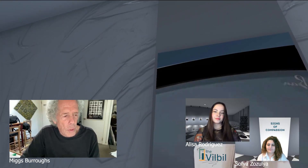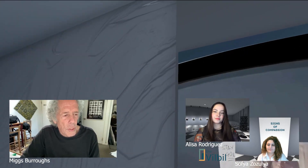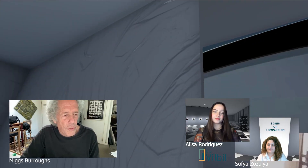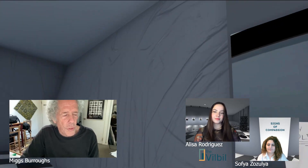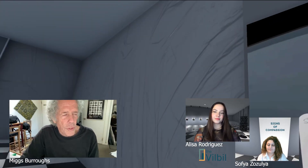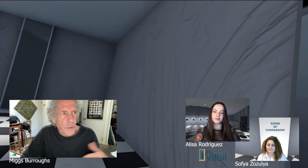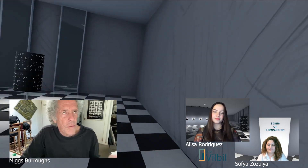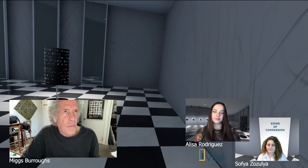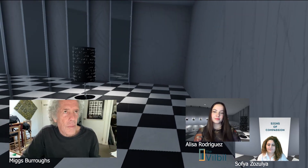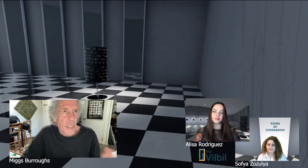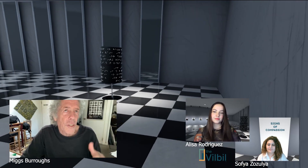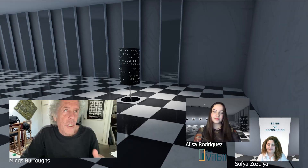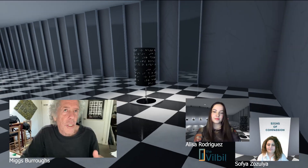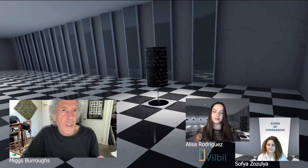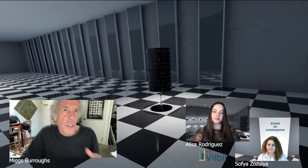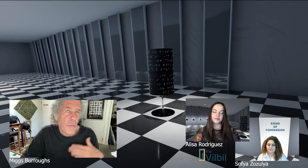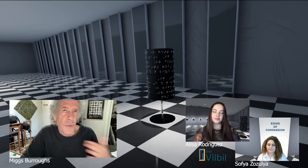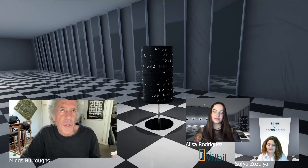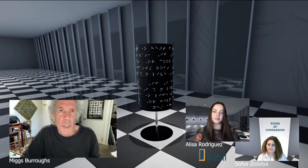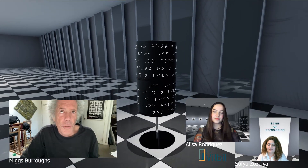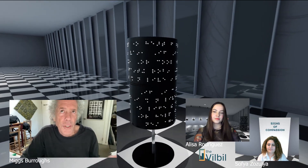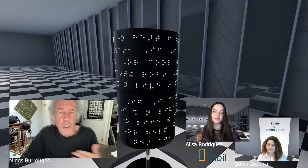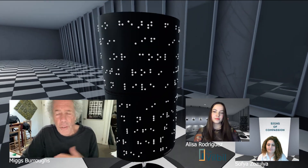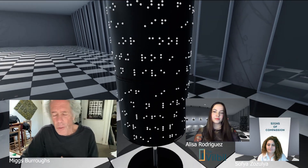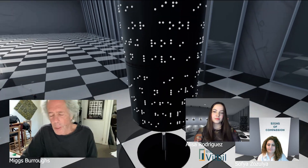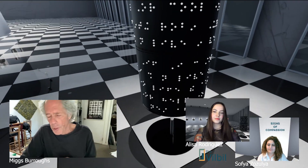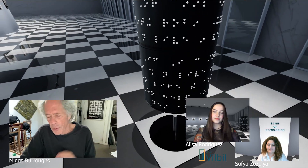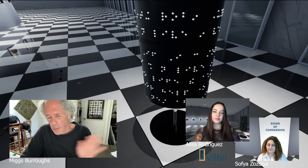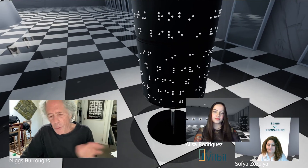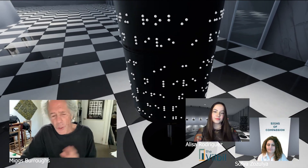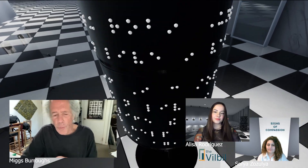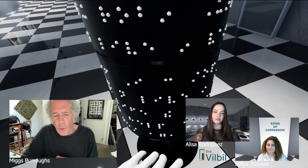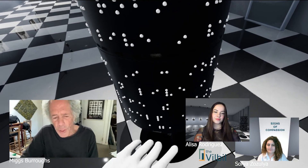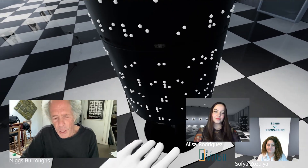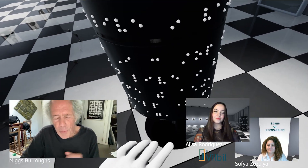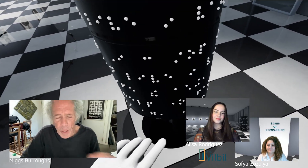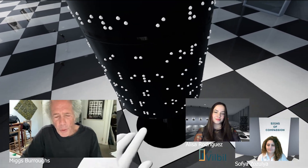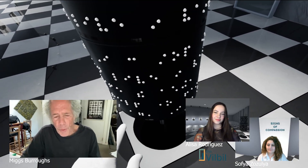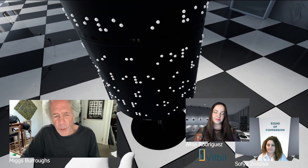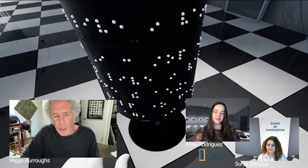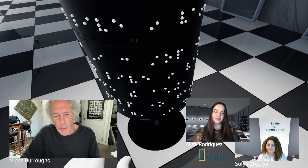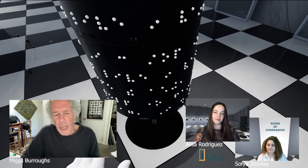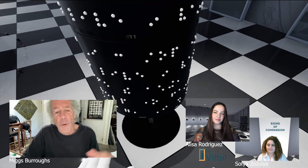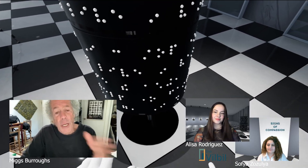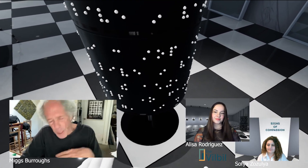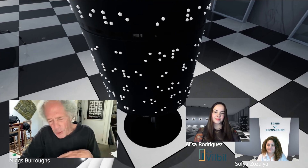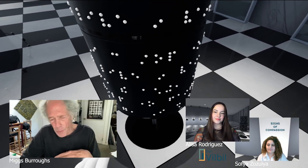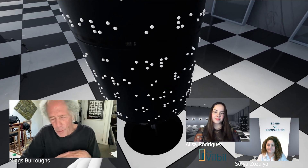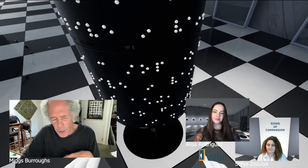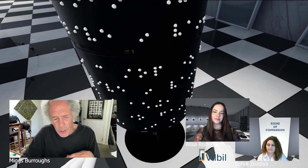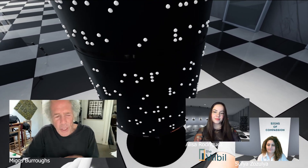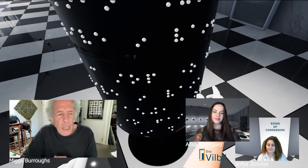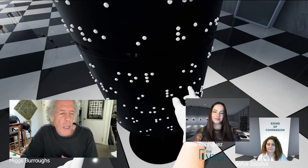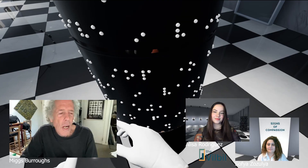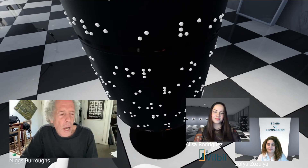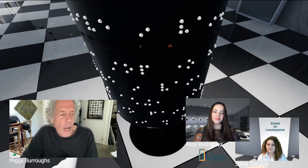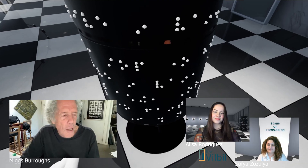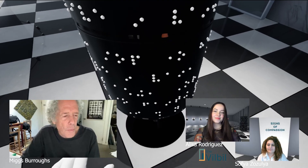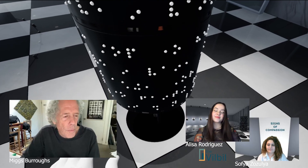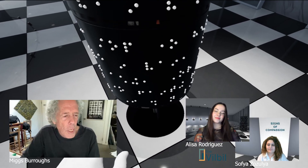He's second generation. I'm third generation. So he wasn't born there. His parents were born there. My grandparents were born there.